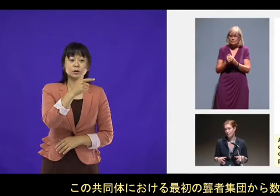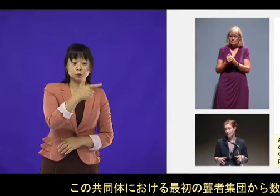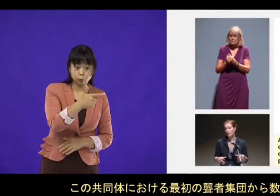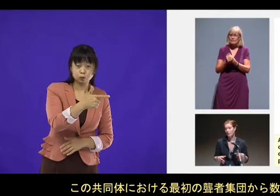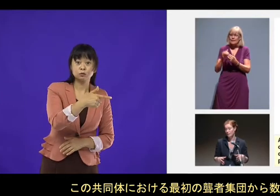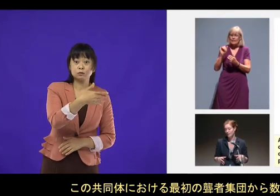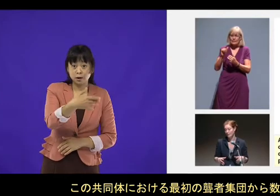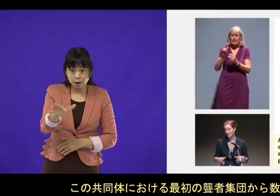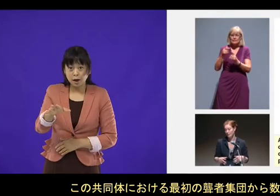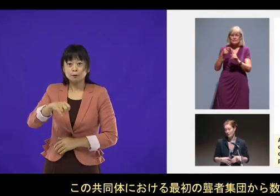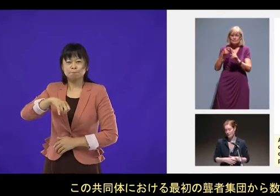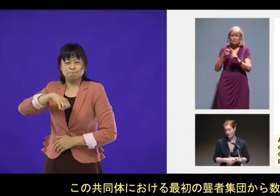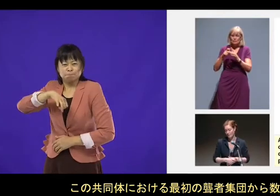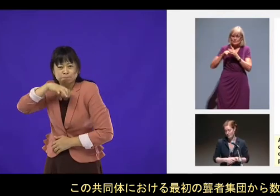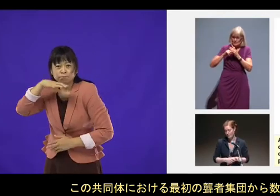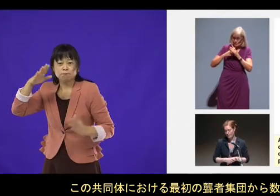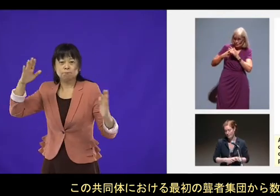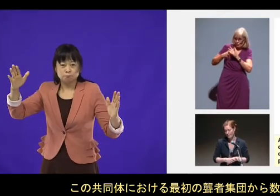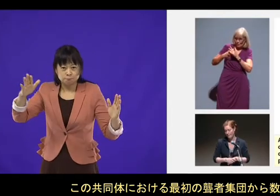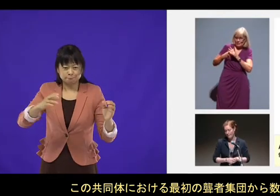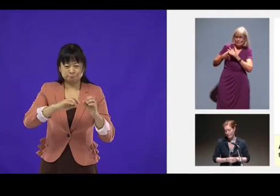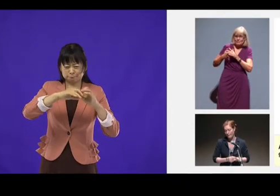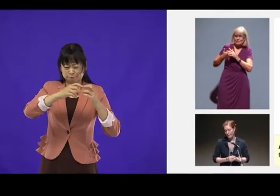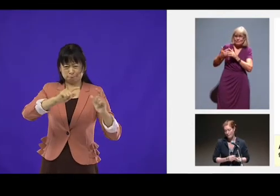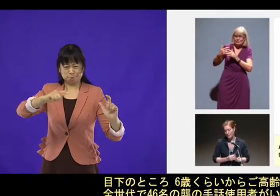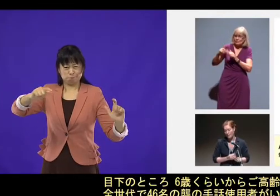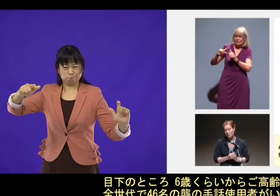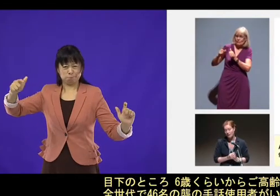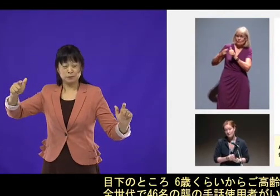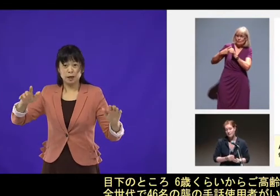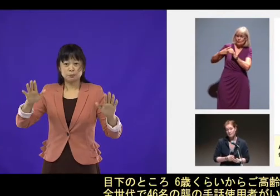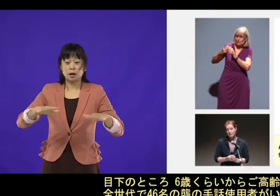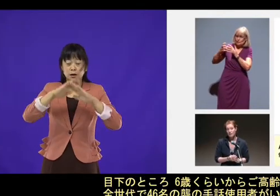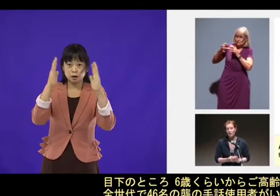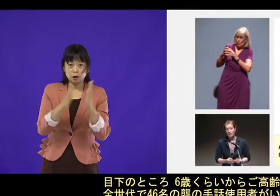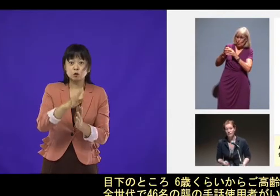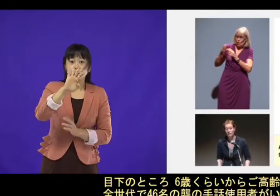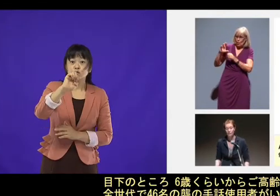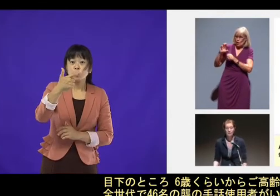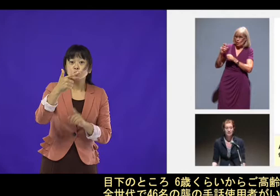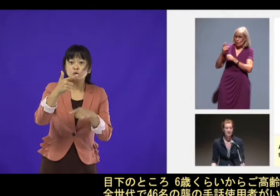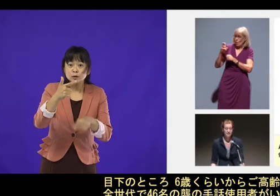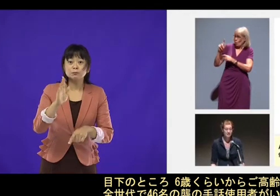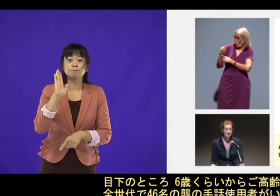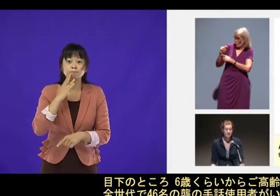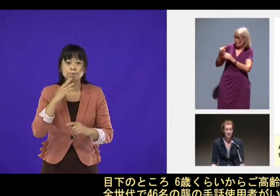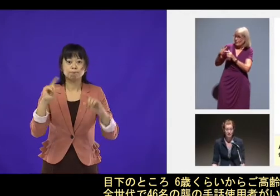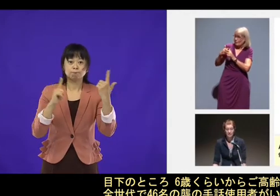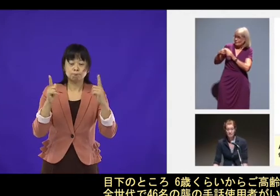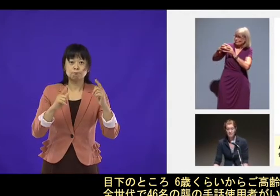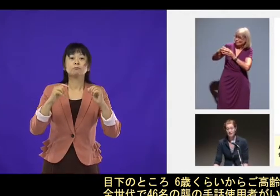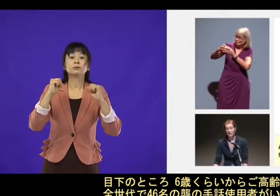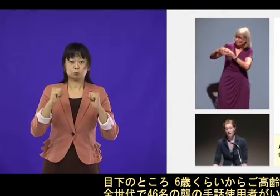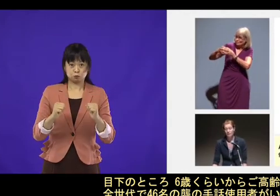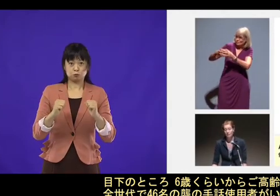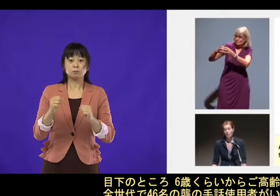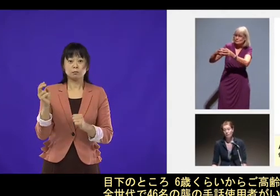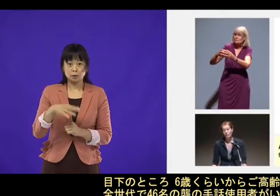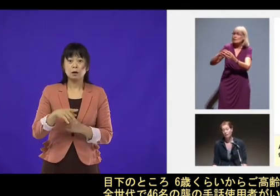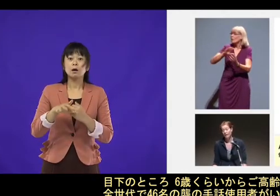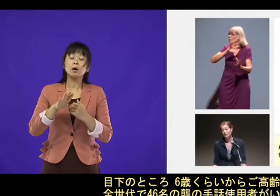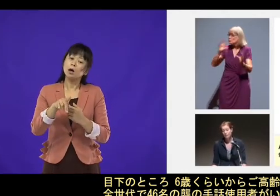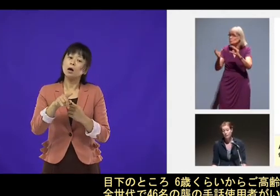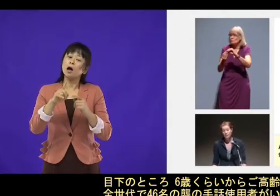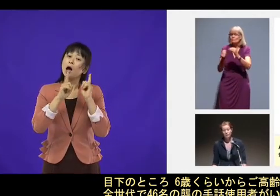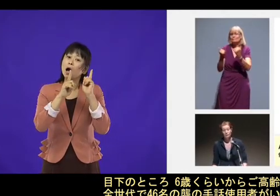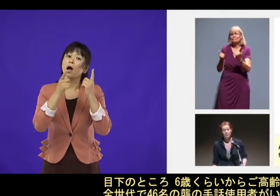deaf people within the community. And at present, there's 46 deaf signers of